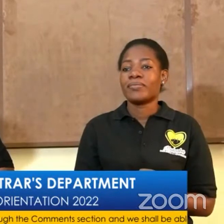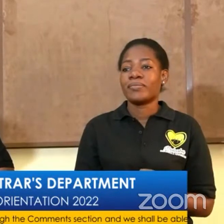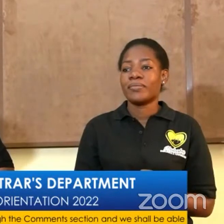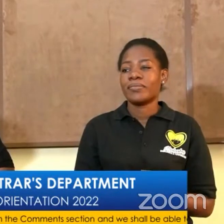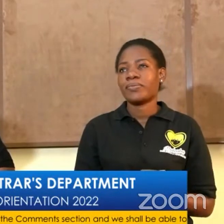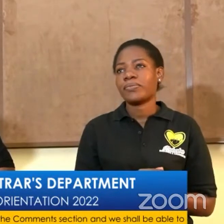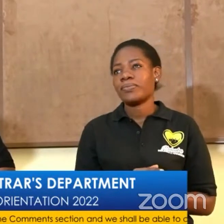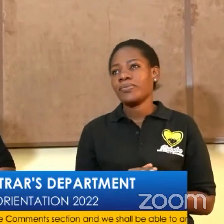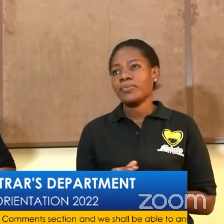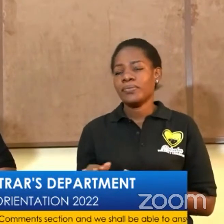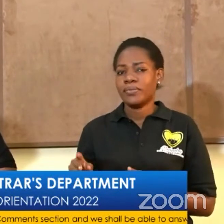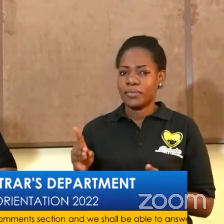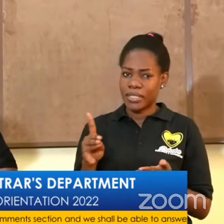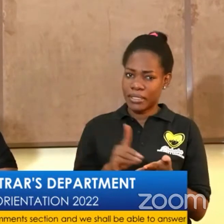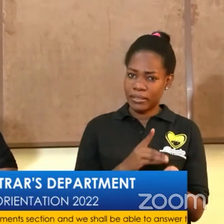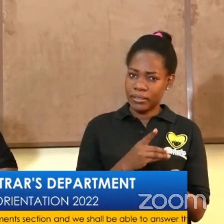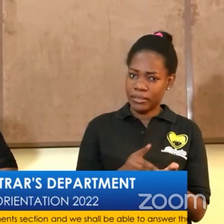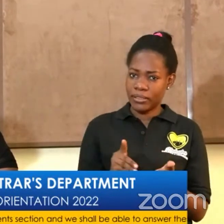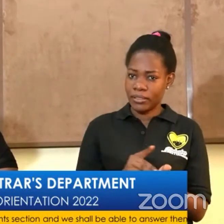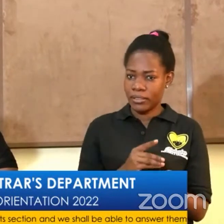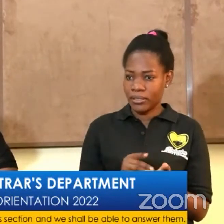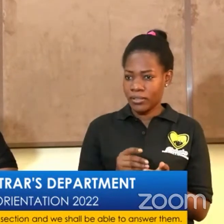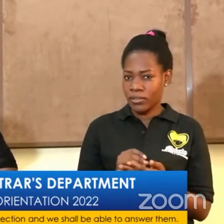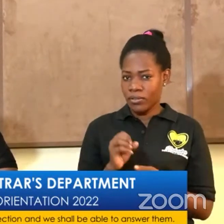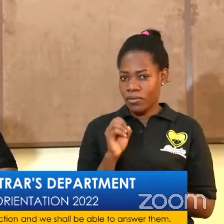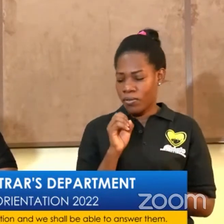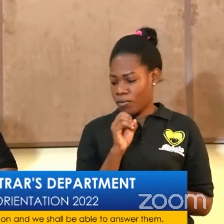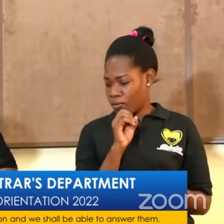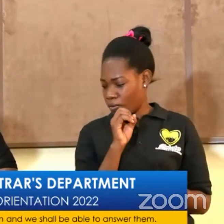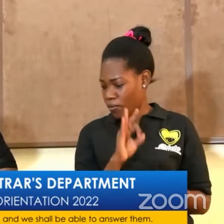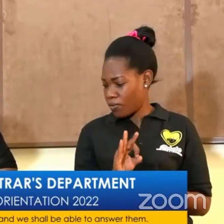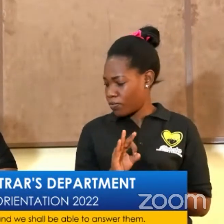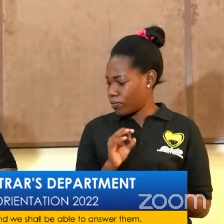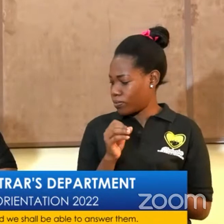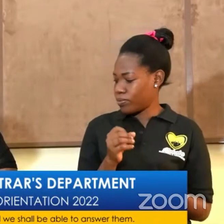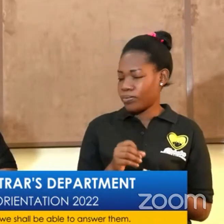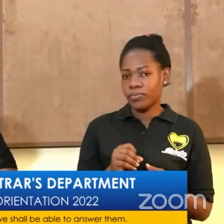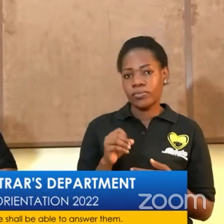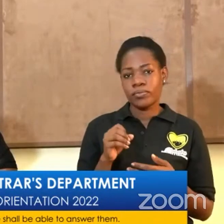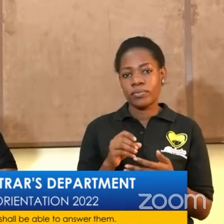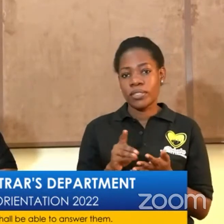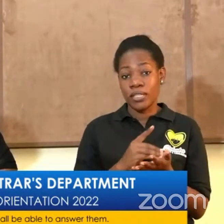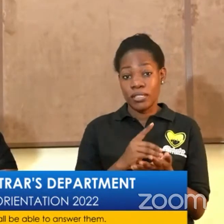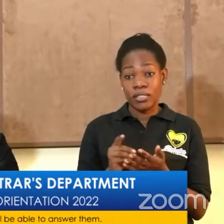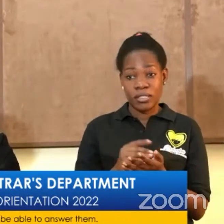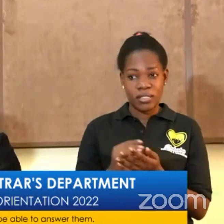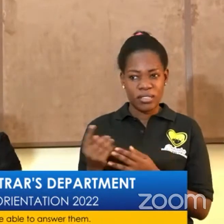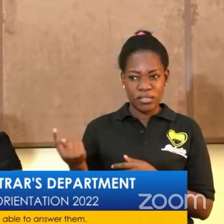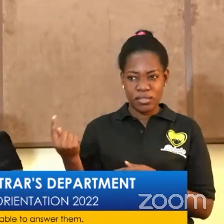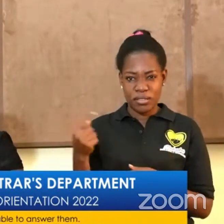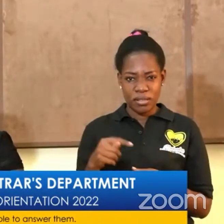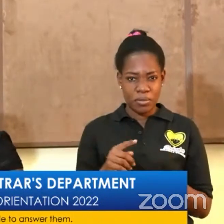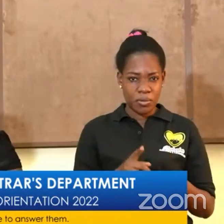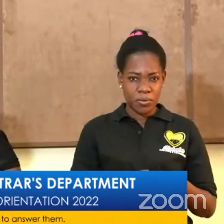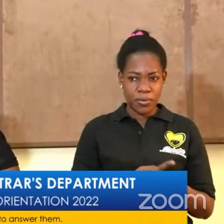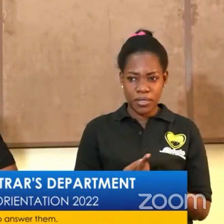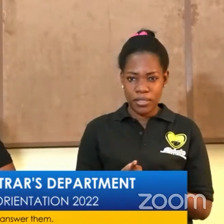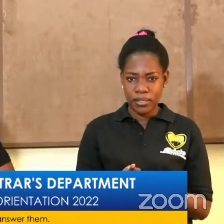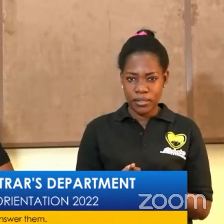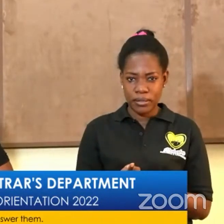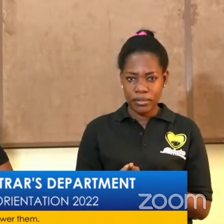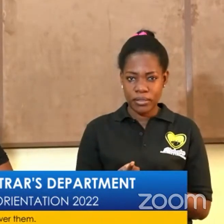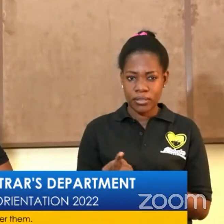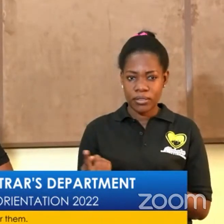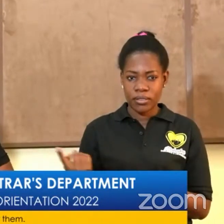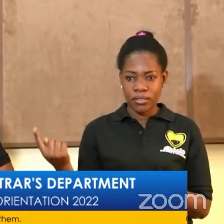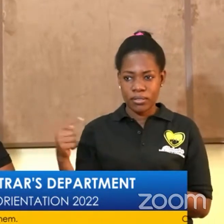Who is the dean of Bill and when is he or she coming to address us? The chairperson